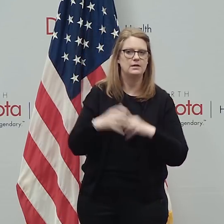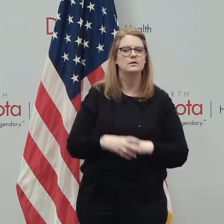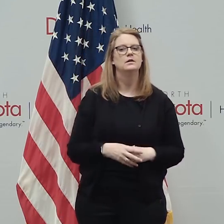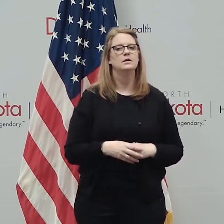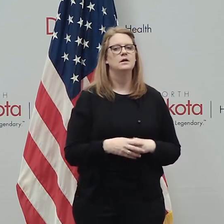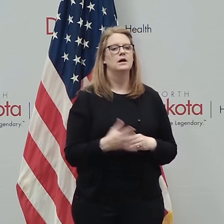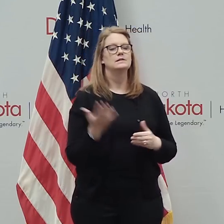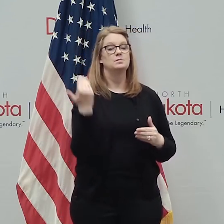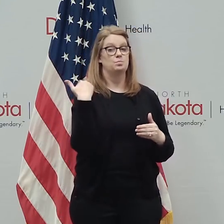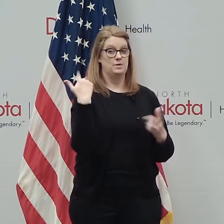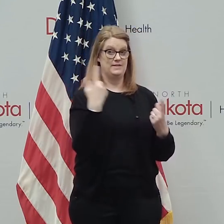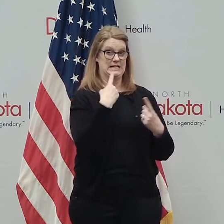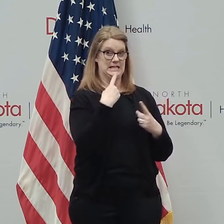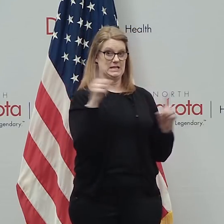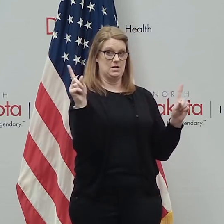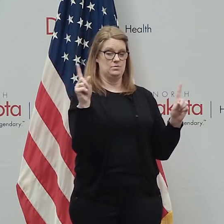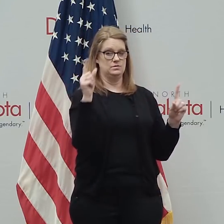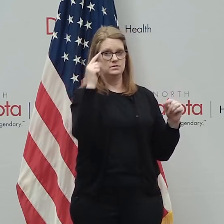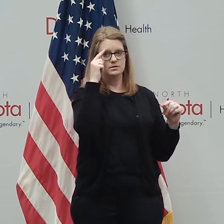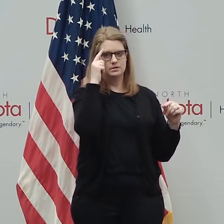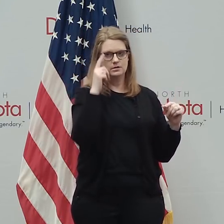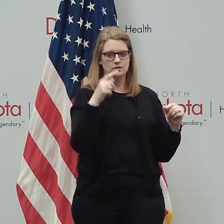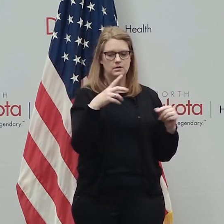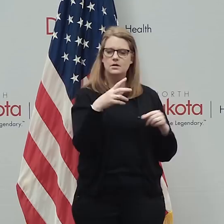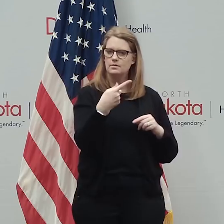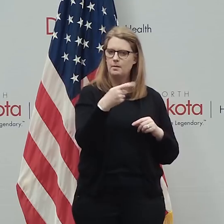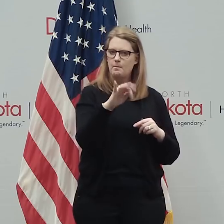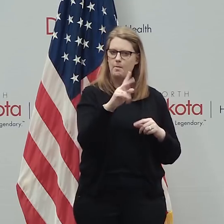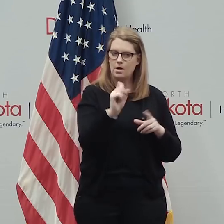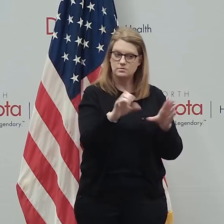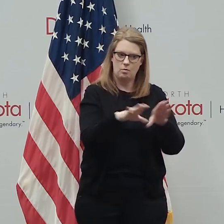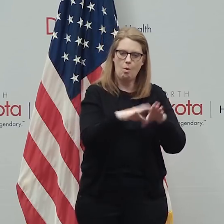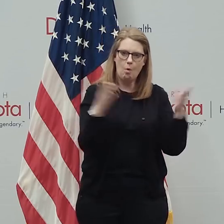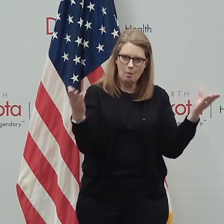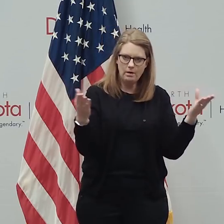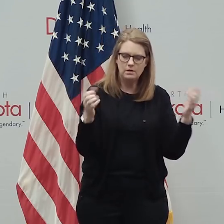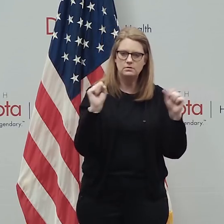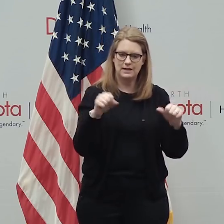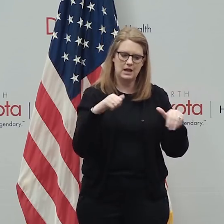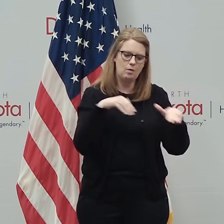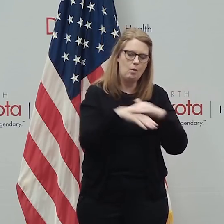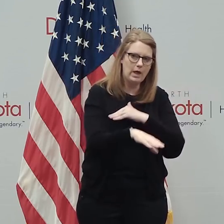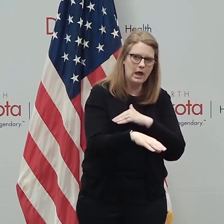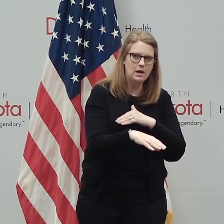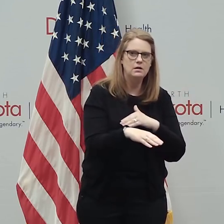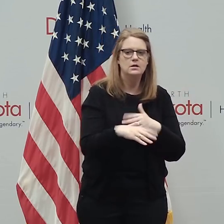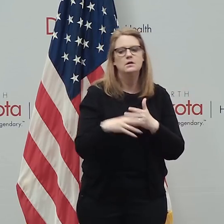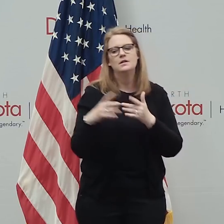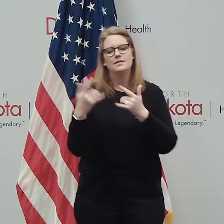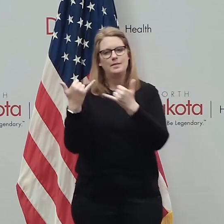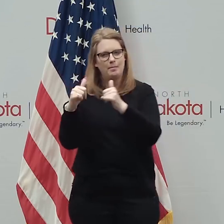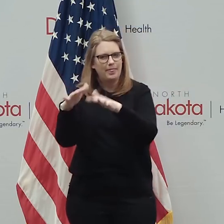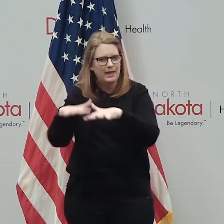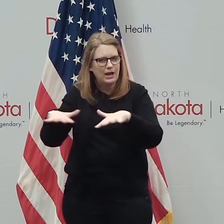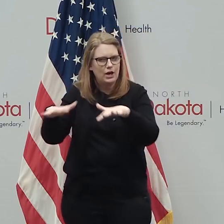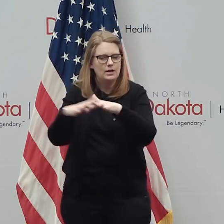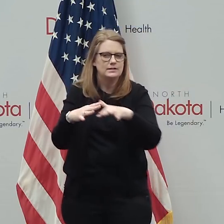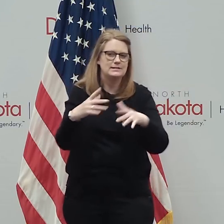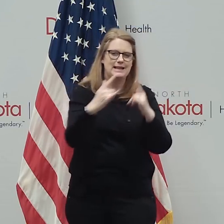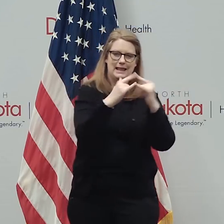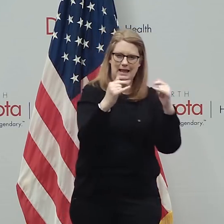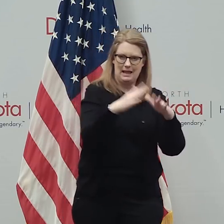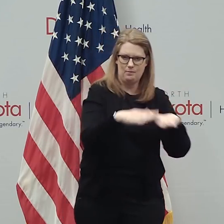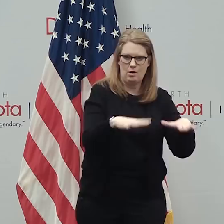previously announced, the parks have remained open and people can go in them. The playgrounds and the camping had been suspended till May